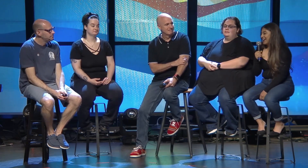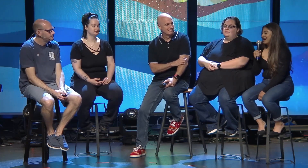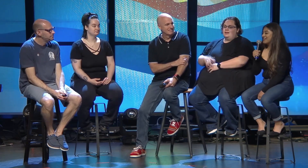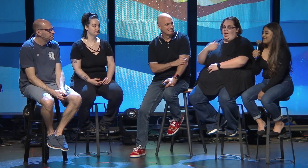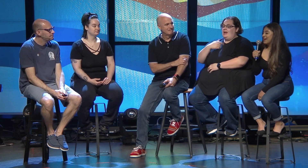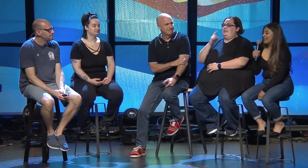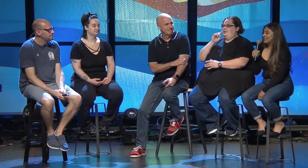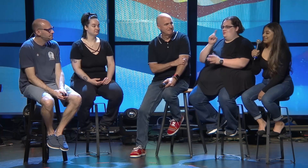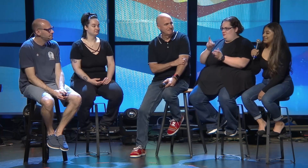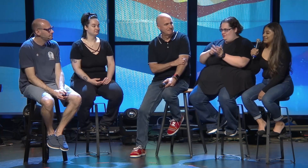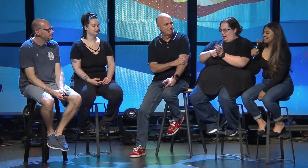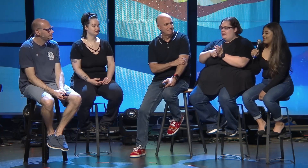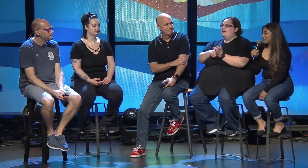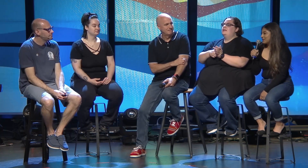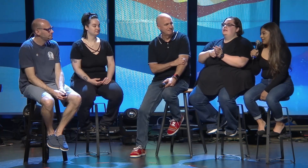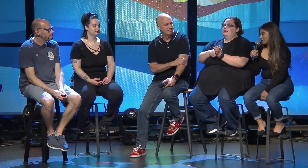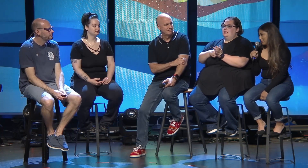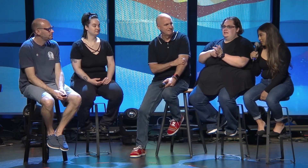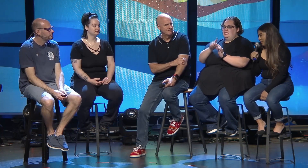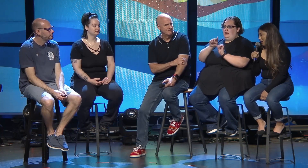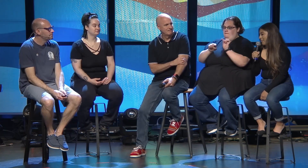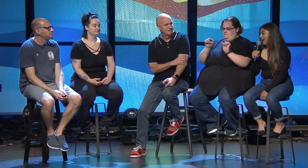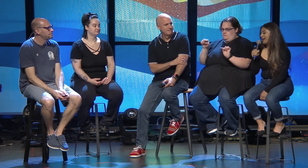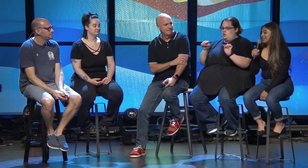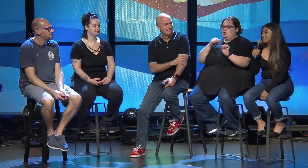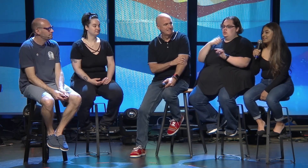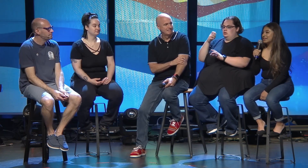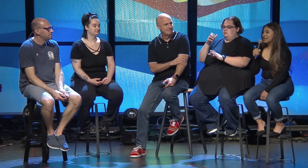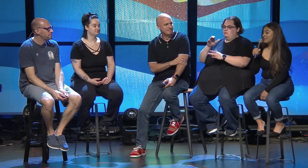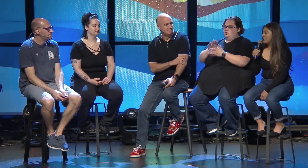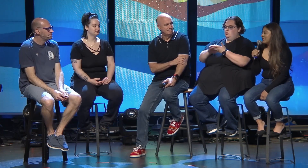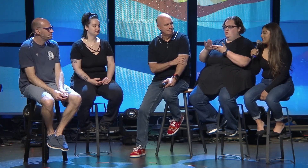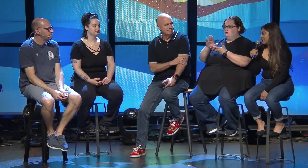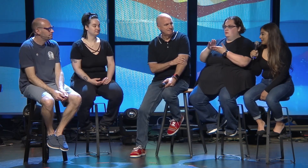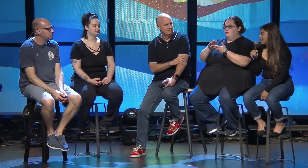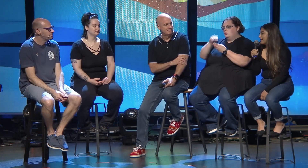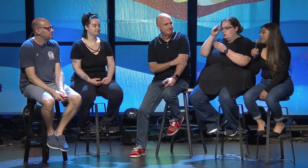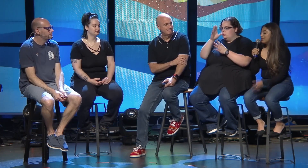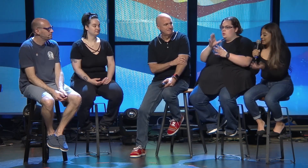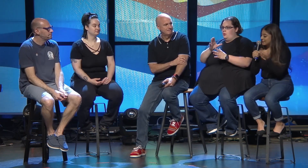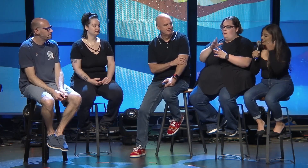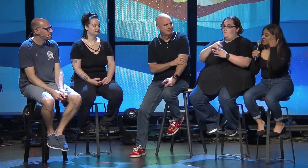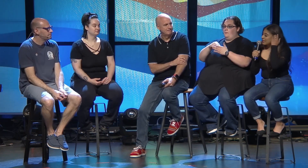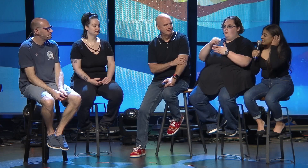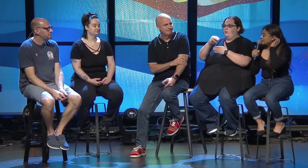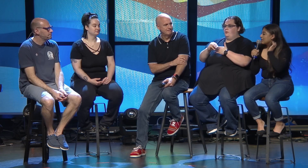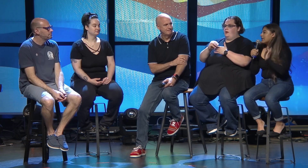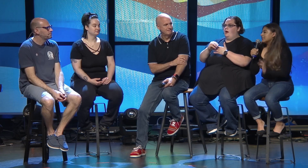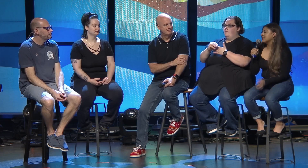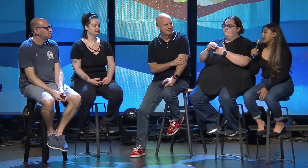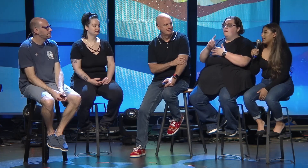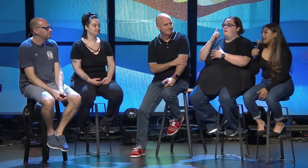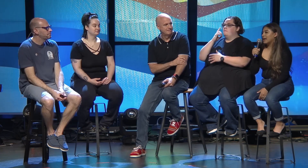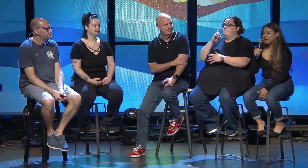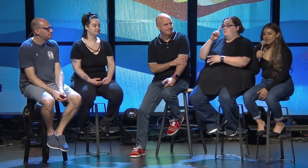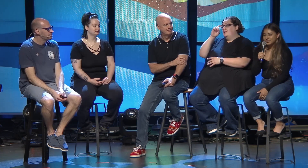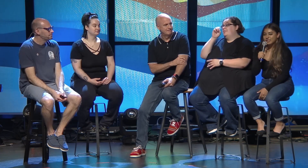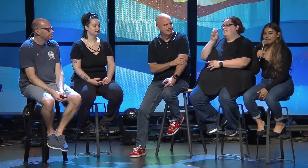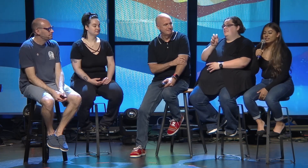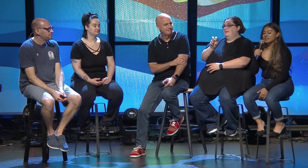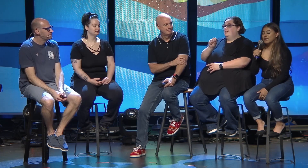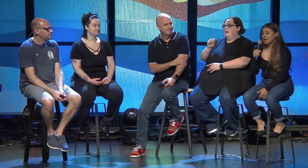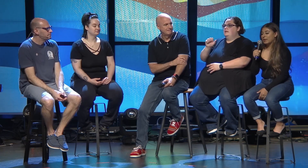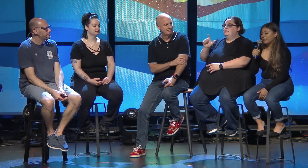recognized at the Diverse Scholars Program as the community leader because of the ESL classes that I